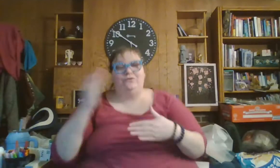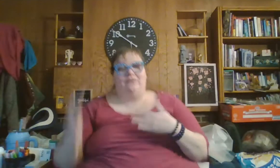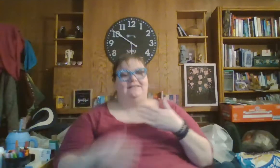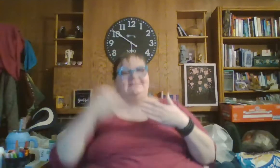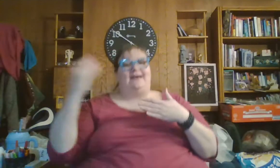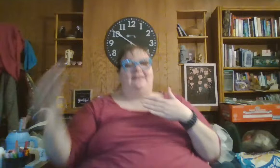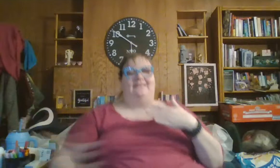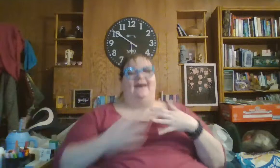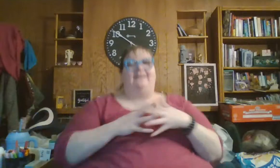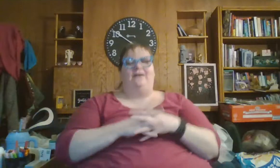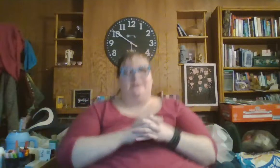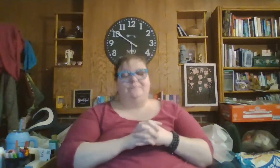gets that